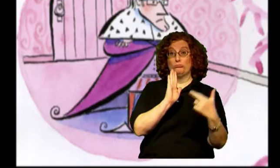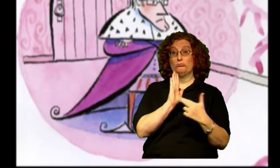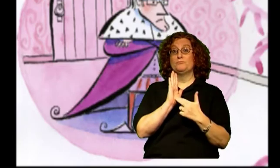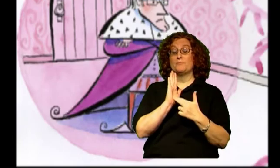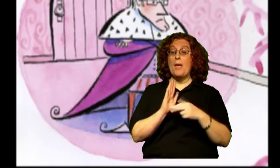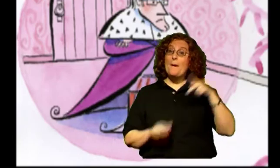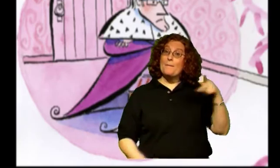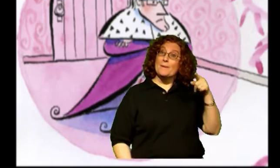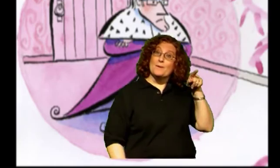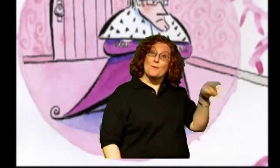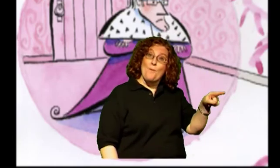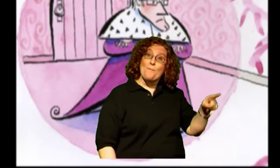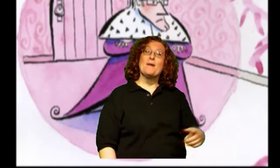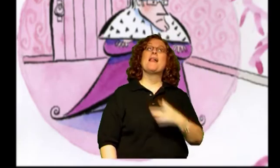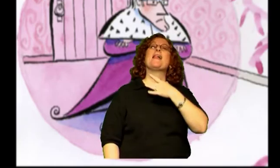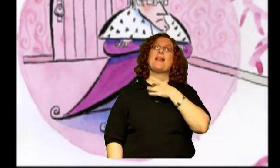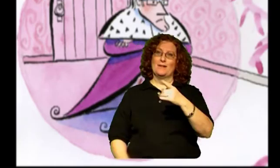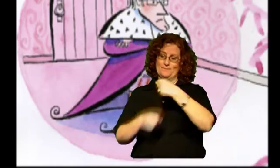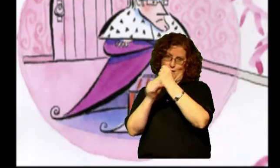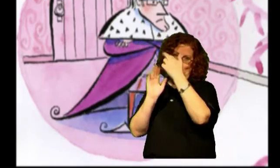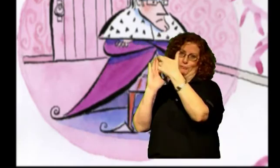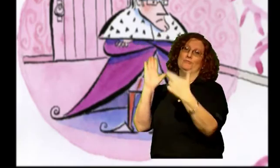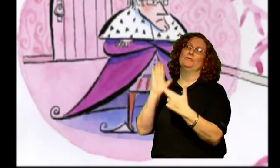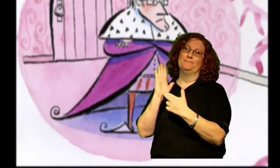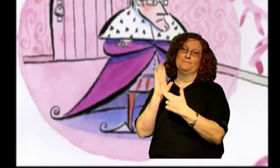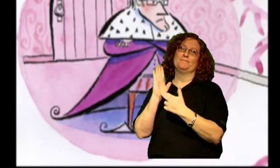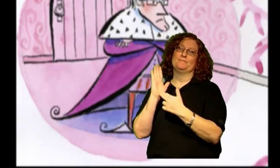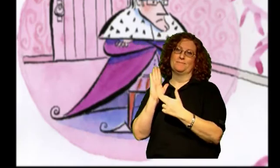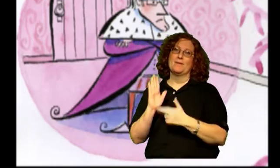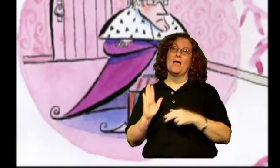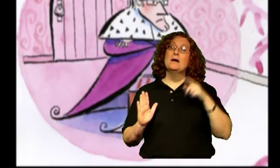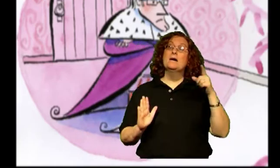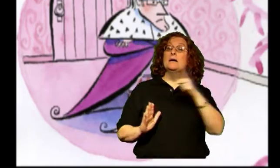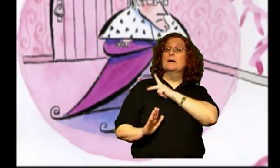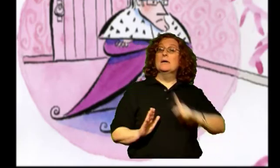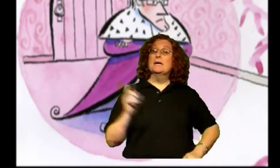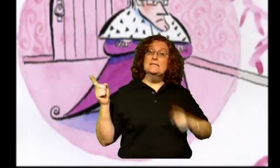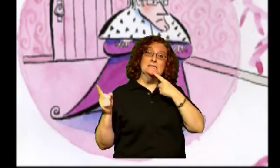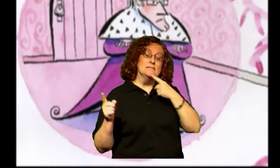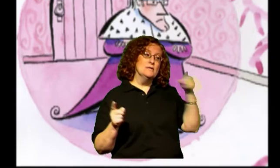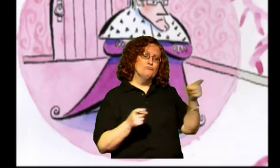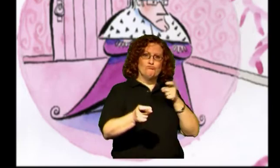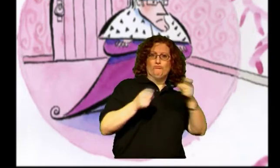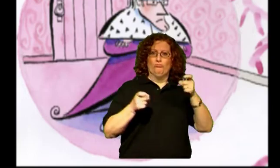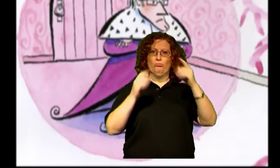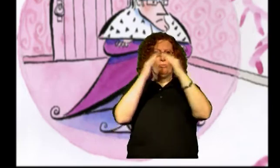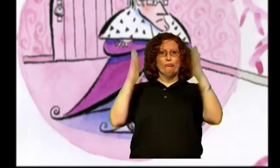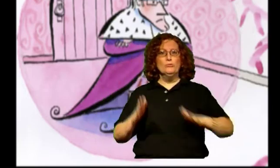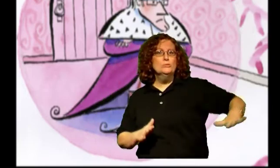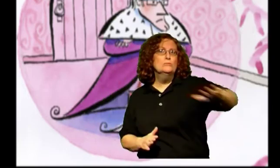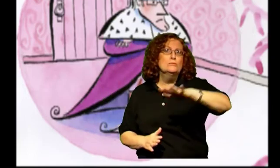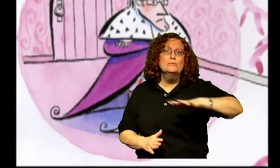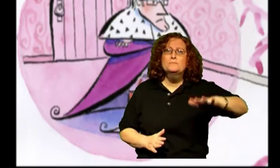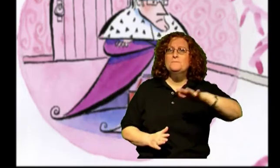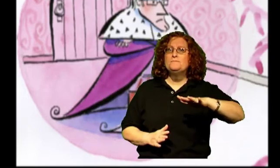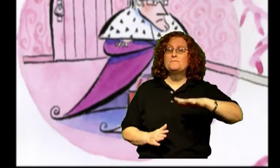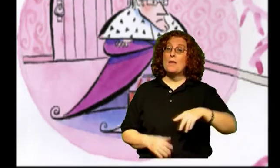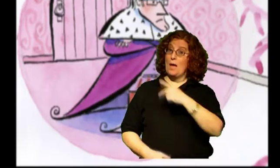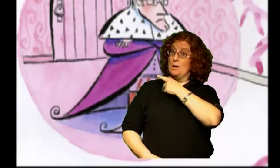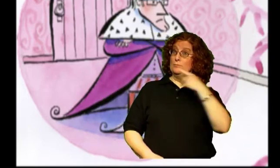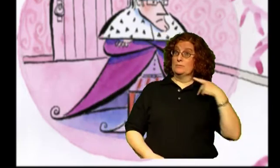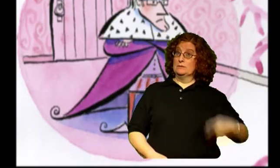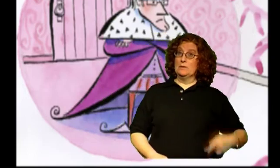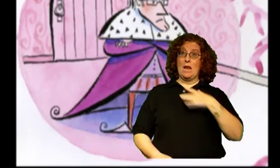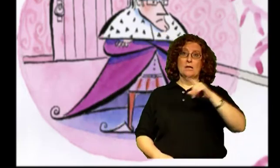Princesses made rules. Penelope made rules. The king said she ruled the roost. Princesses liked to give